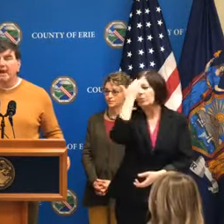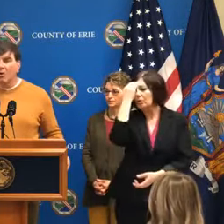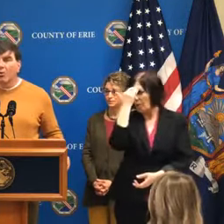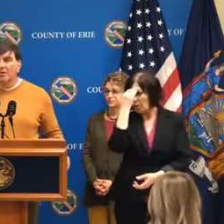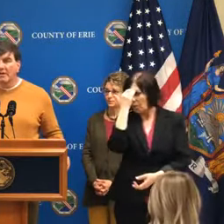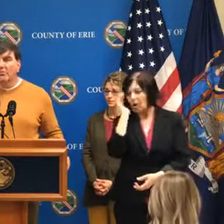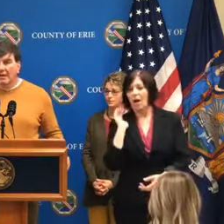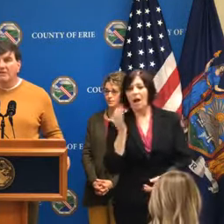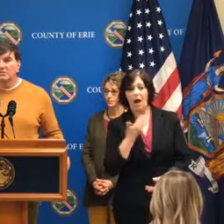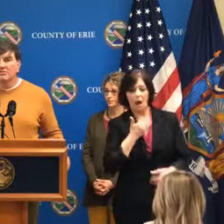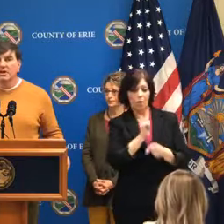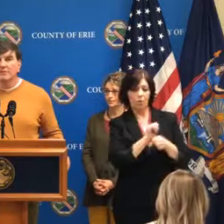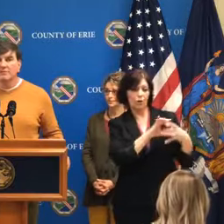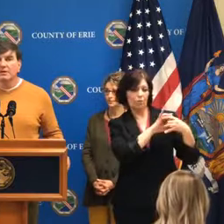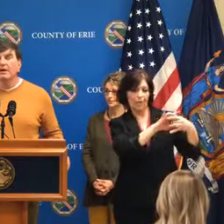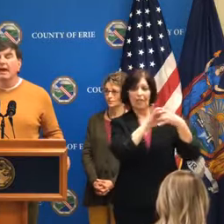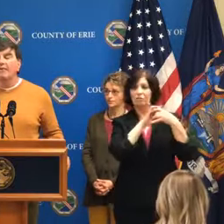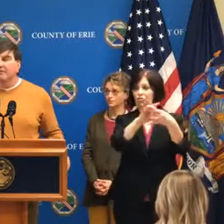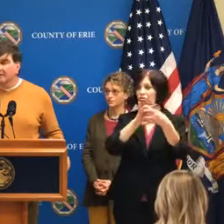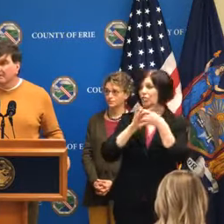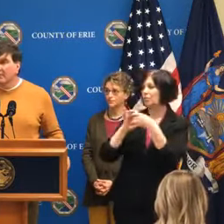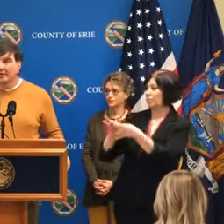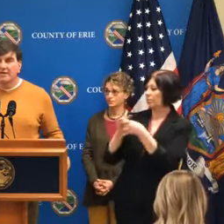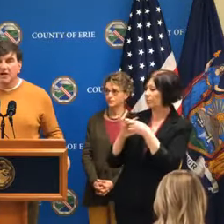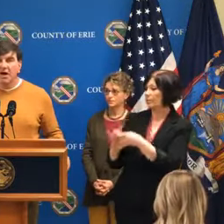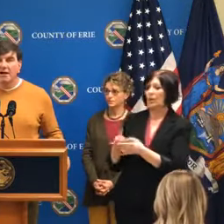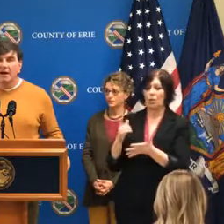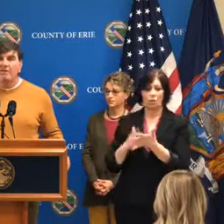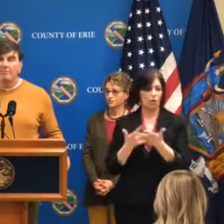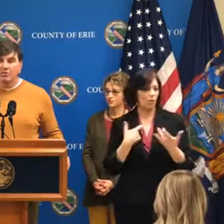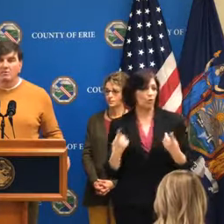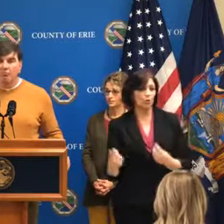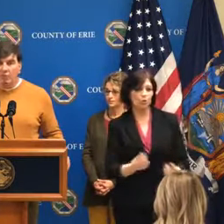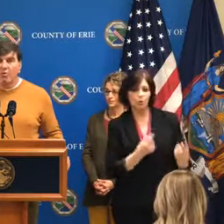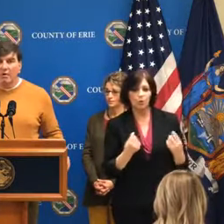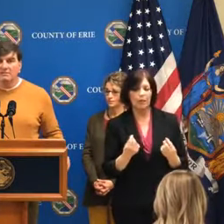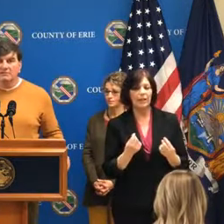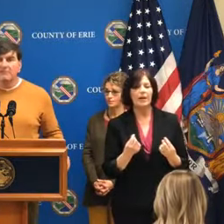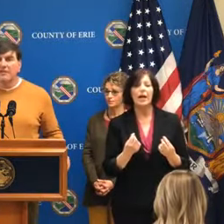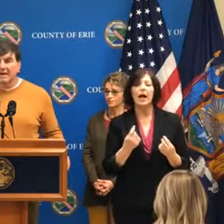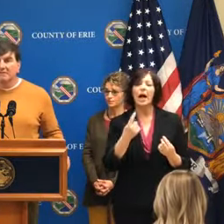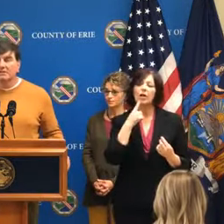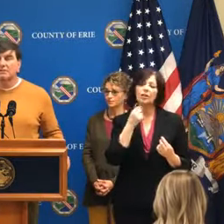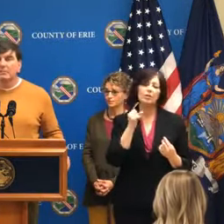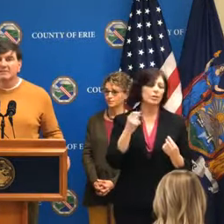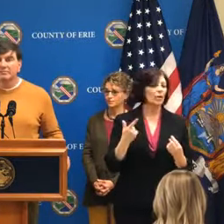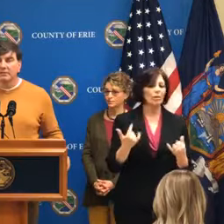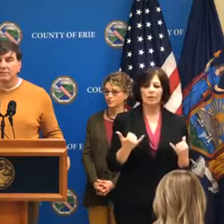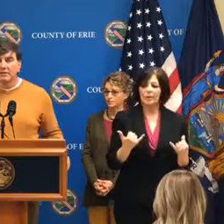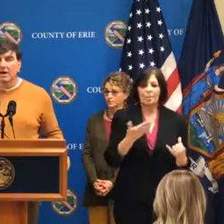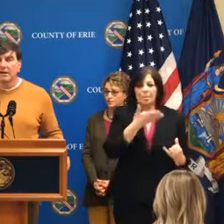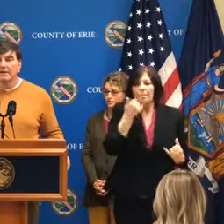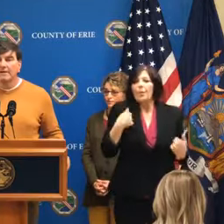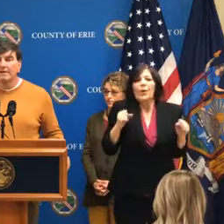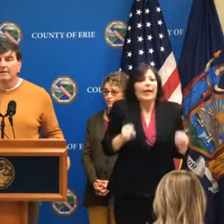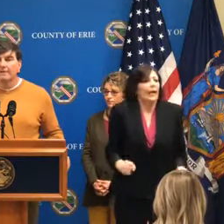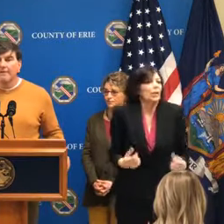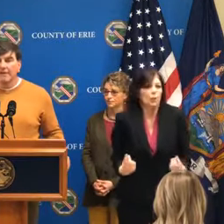that our working relationships and the things that are being done are the most progressive things that could possibly be